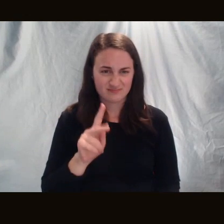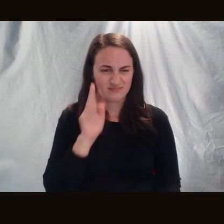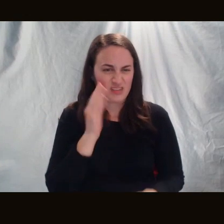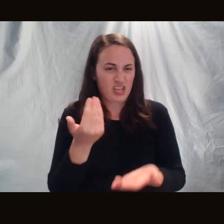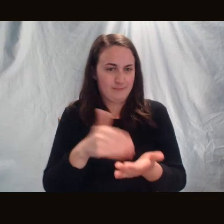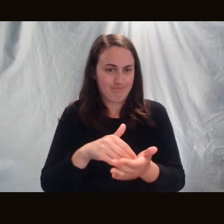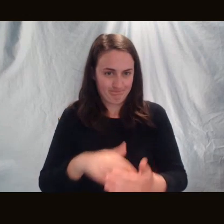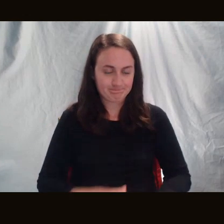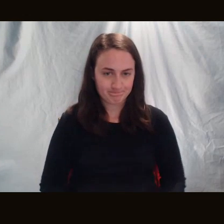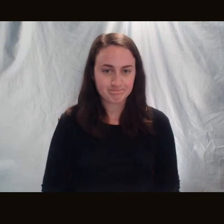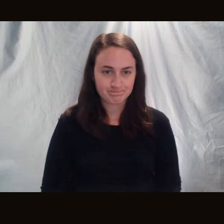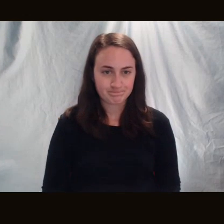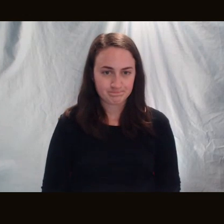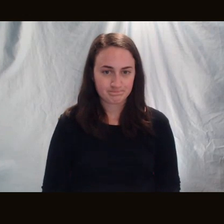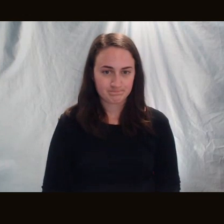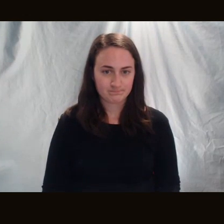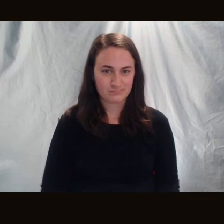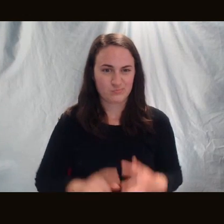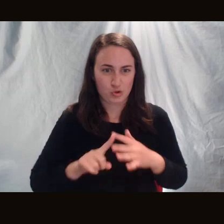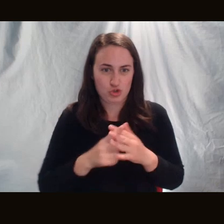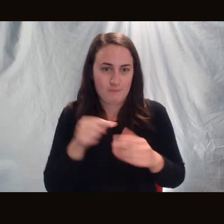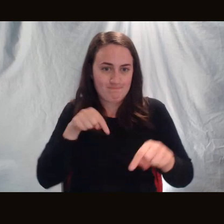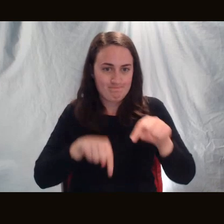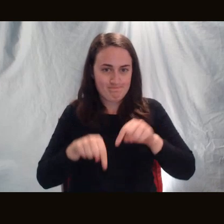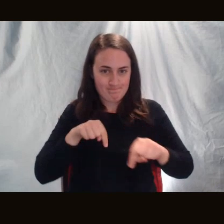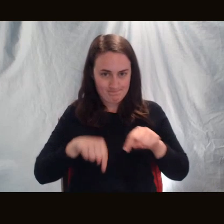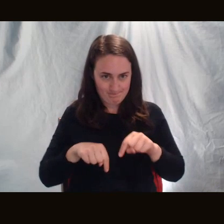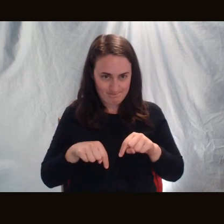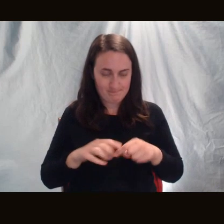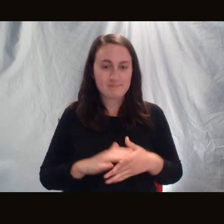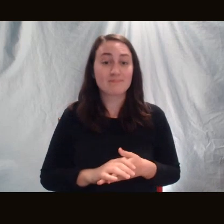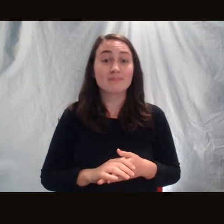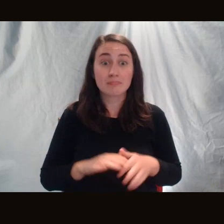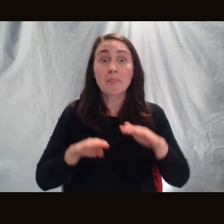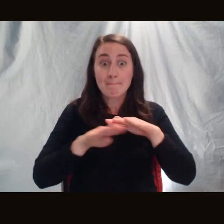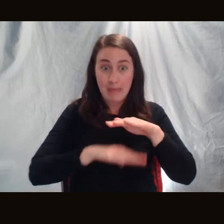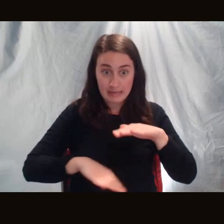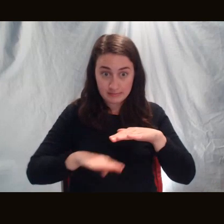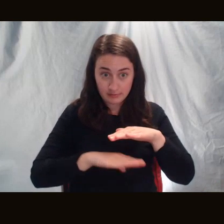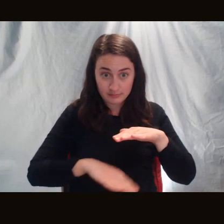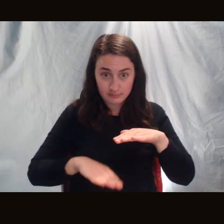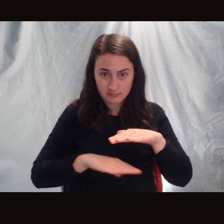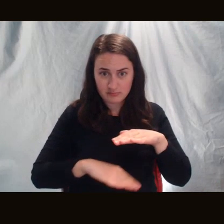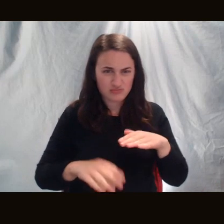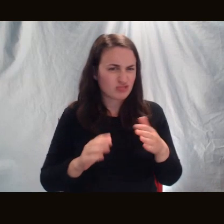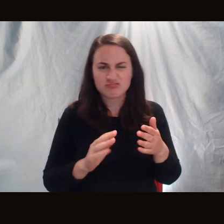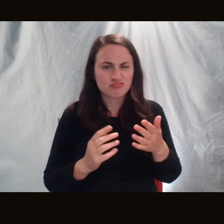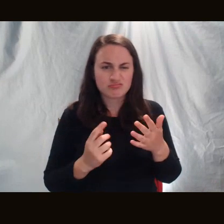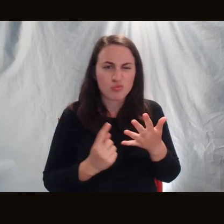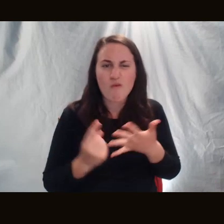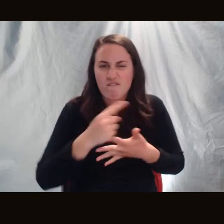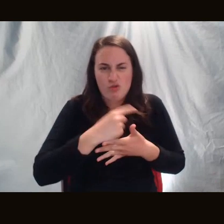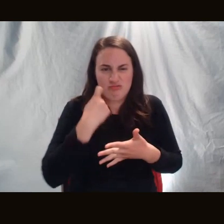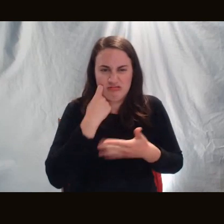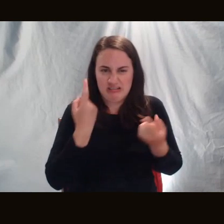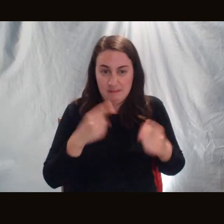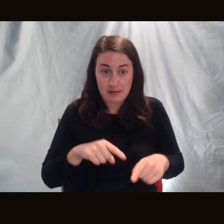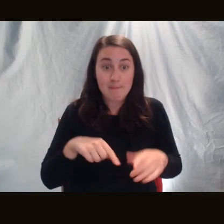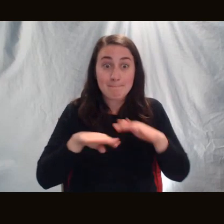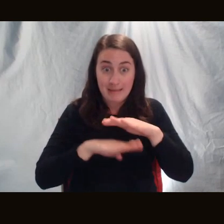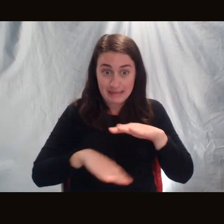that point. So, coming back to this angle, we start with a basic, just another quick recap of what we did.